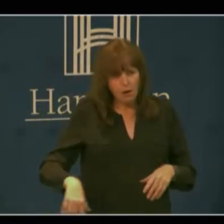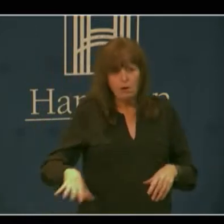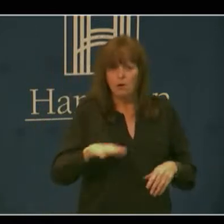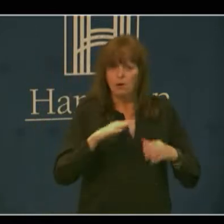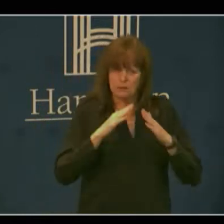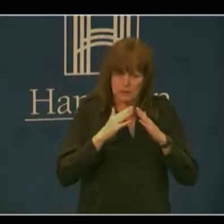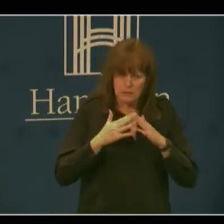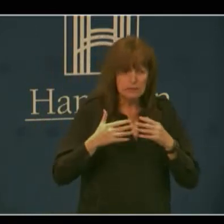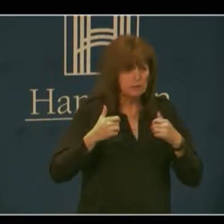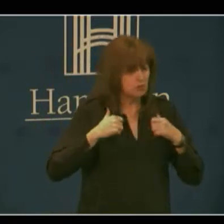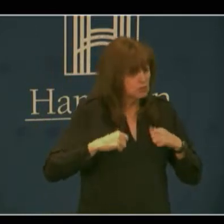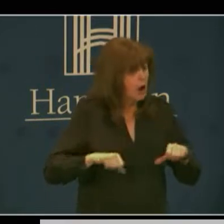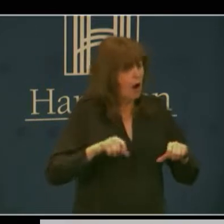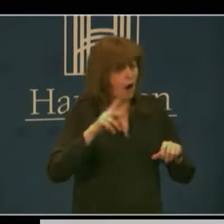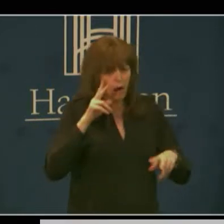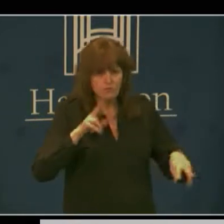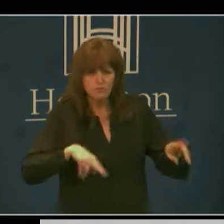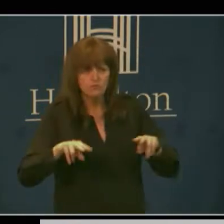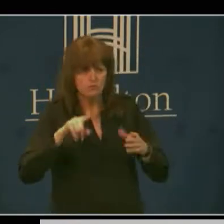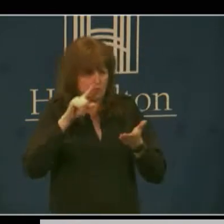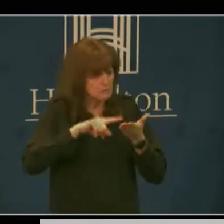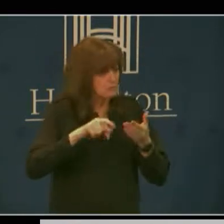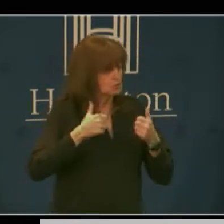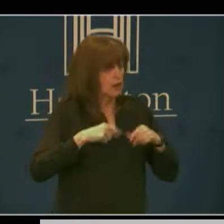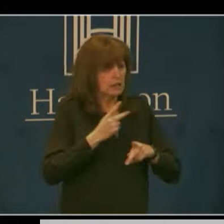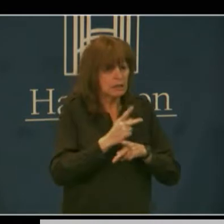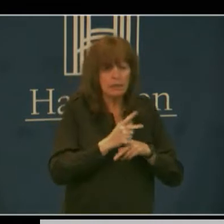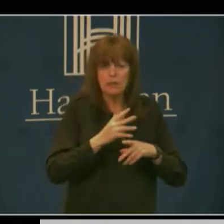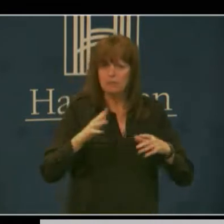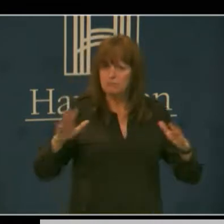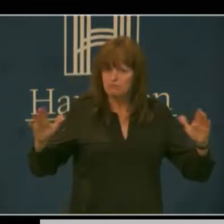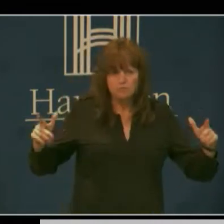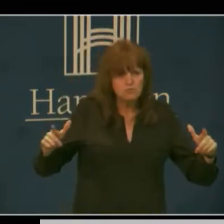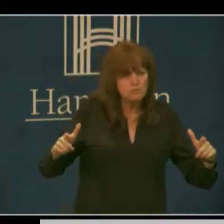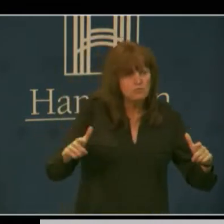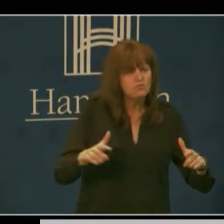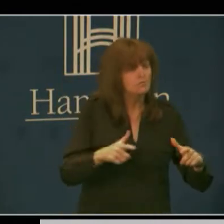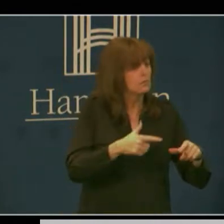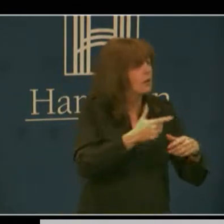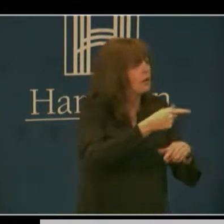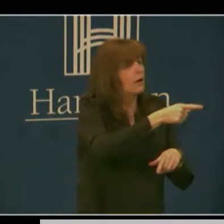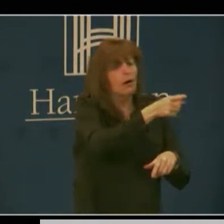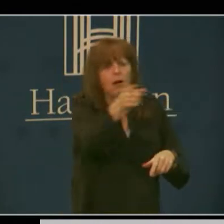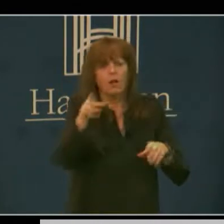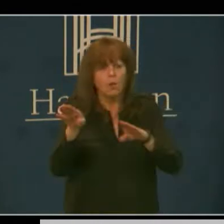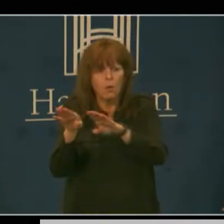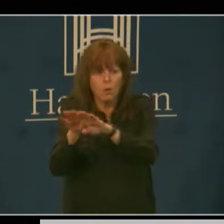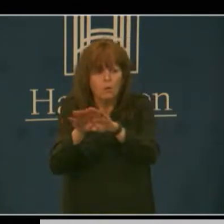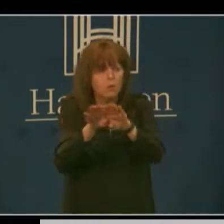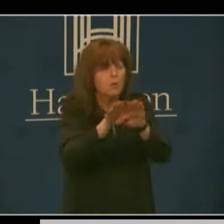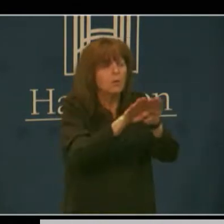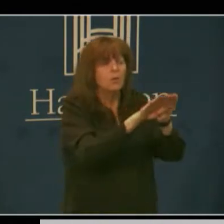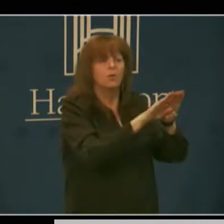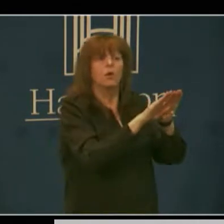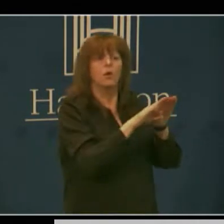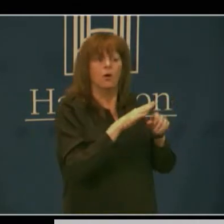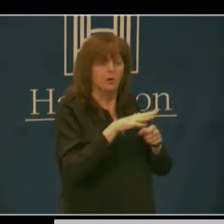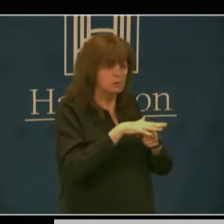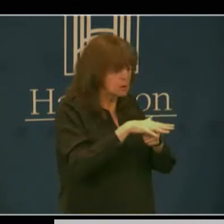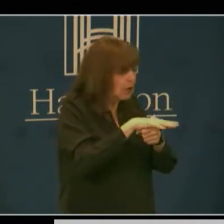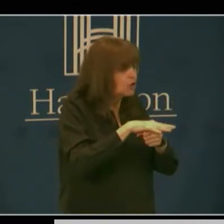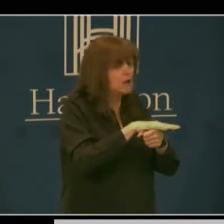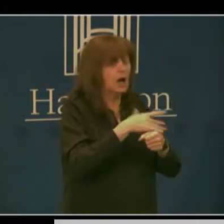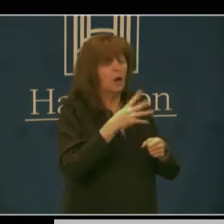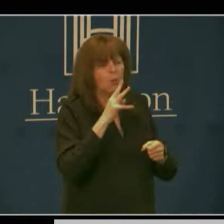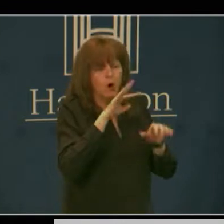situation. And as the mayor mentioned with a number of our closings, the reality is we've closed a lot of areas and actually closed them